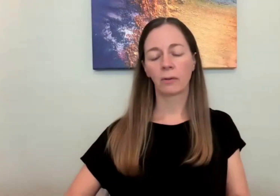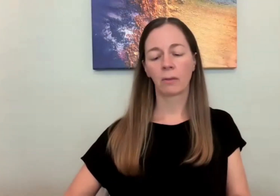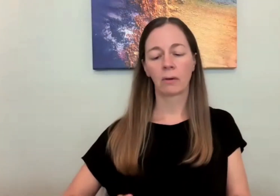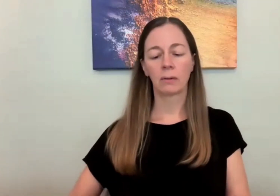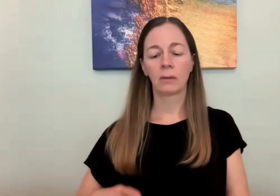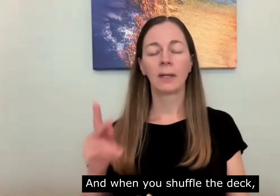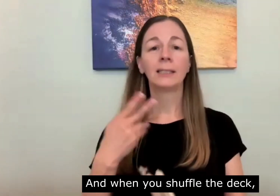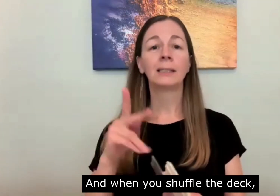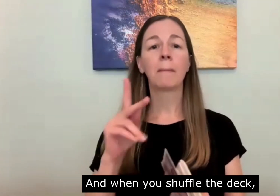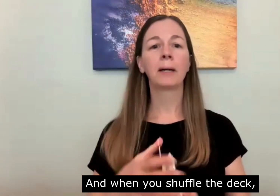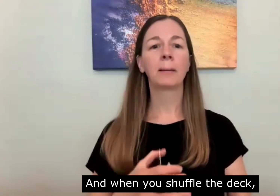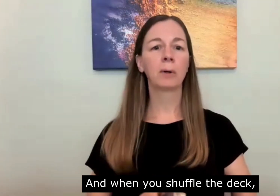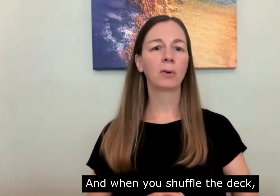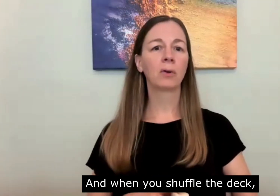And when you shuffle the deck,